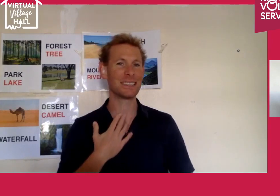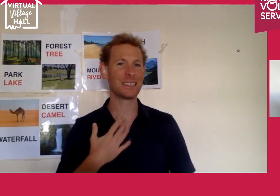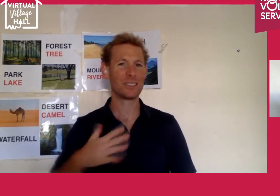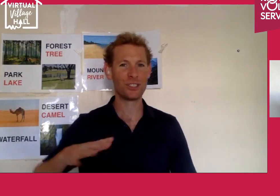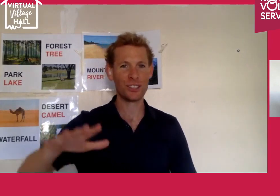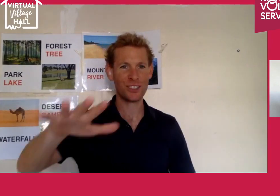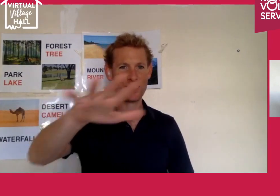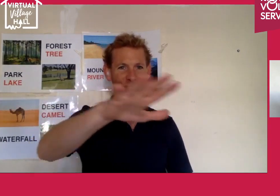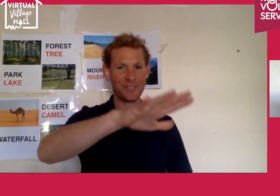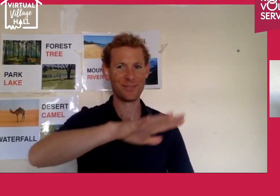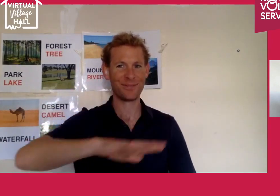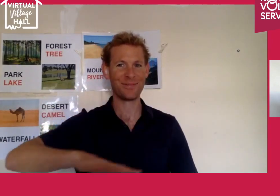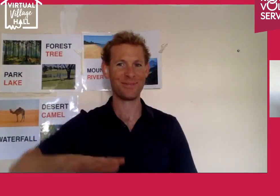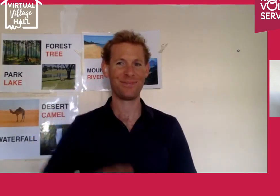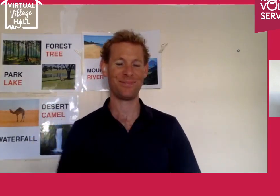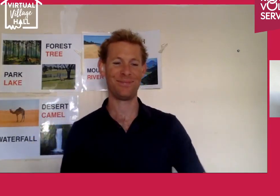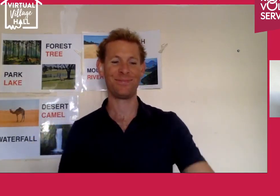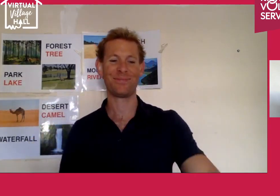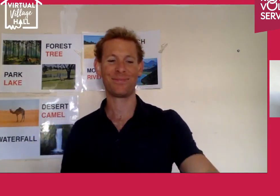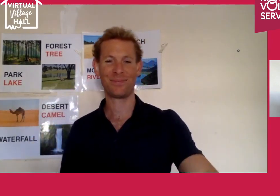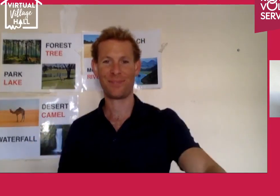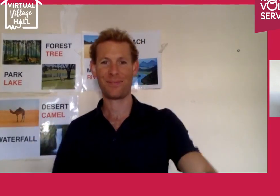Good. Desert.